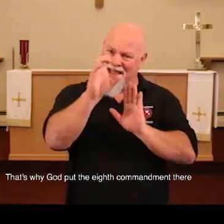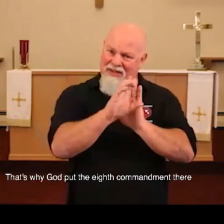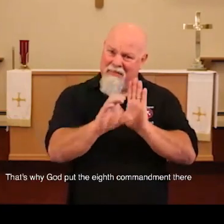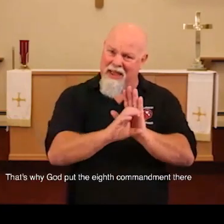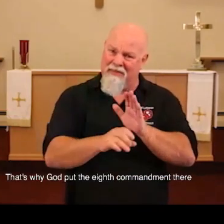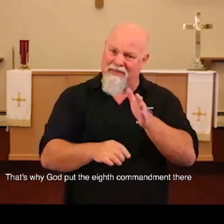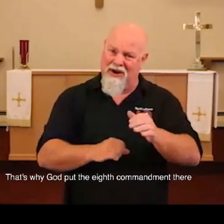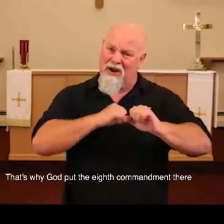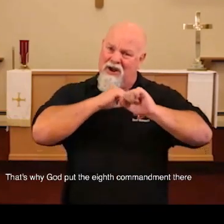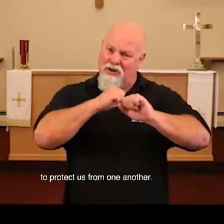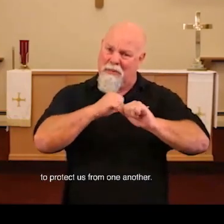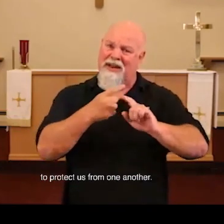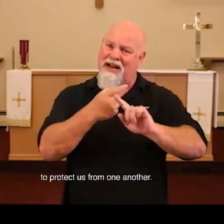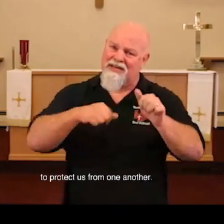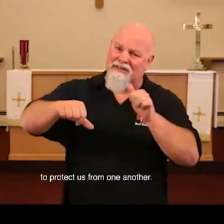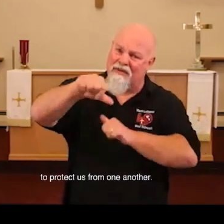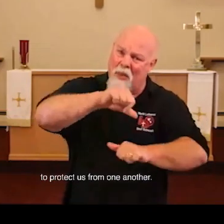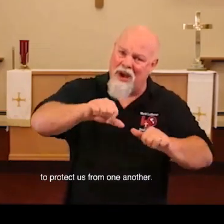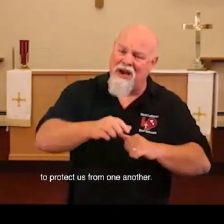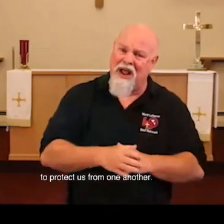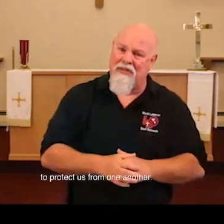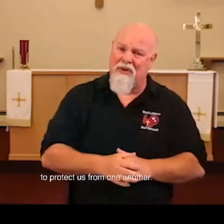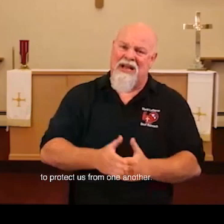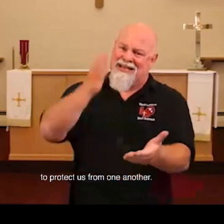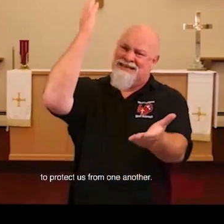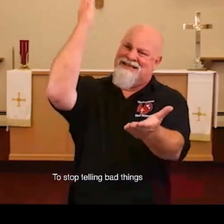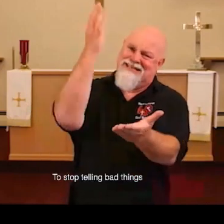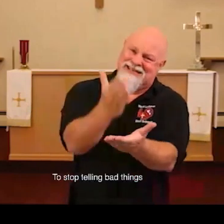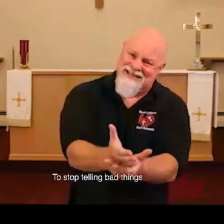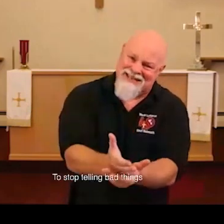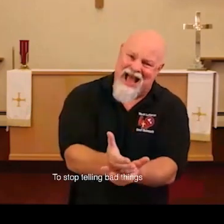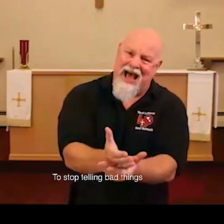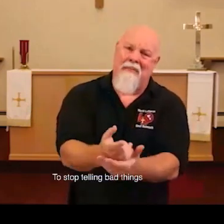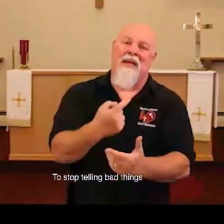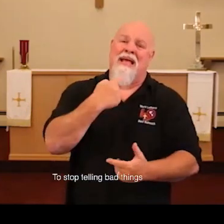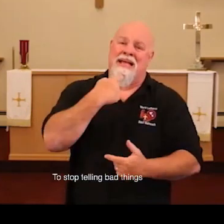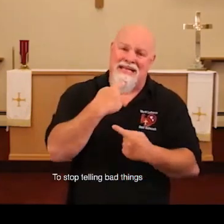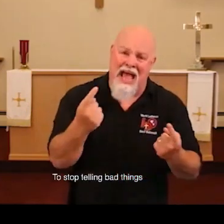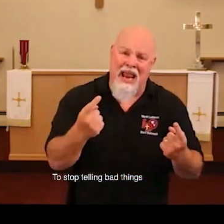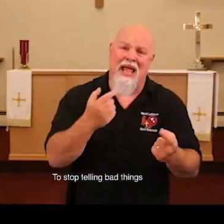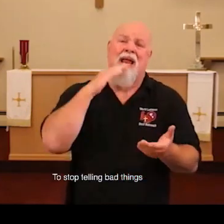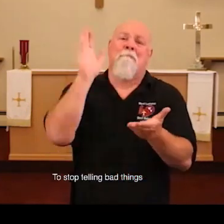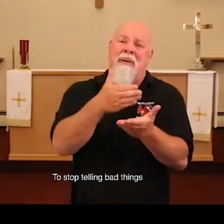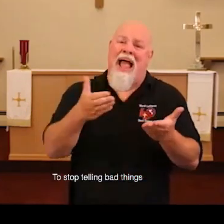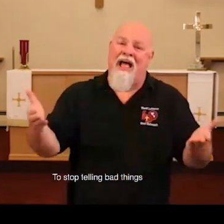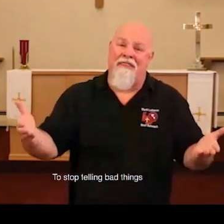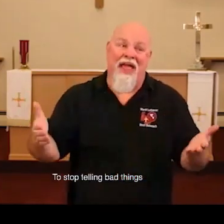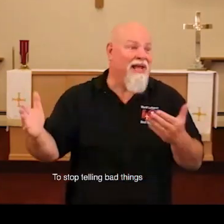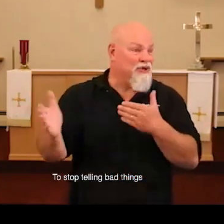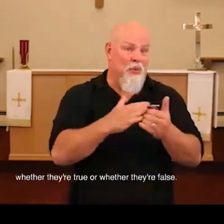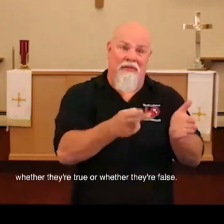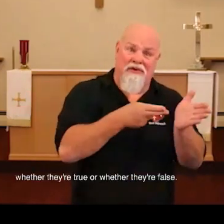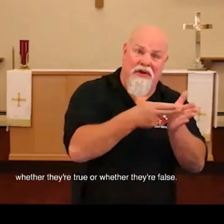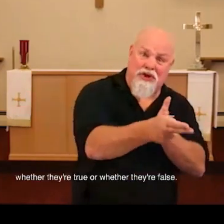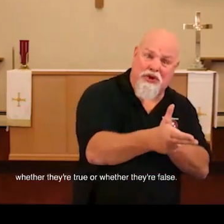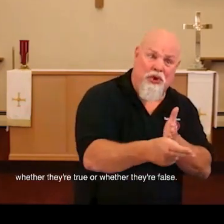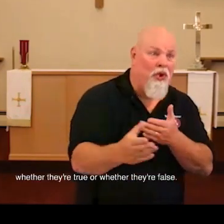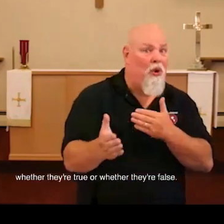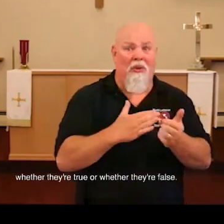eighth commandment there, to protect us from one another, to stop telling bad things, whether they're true or